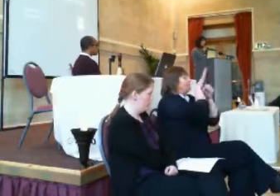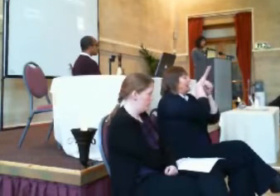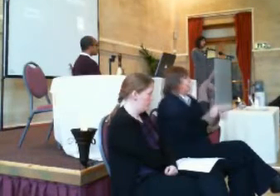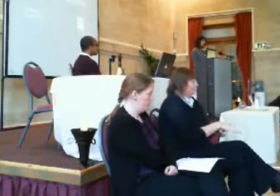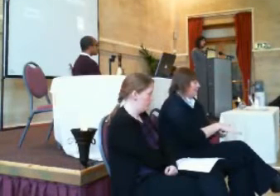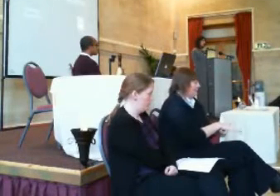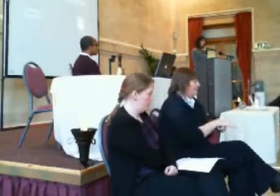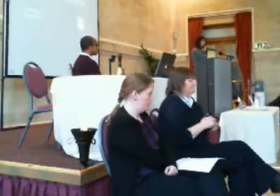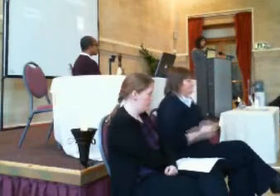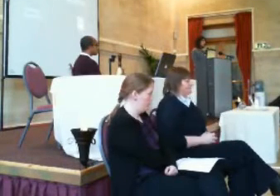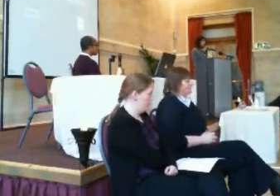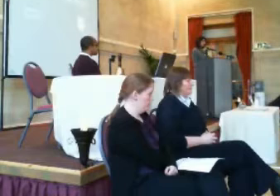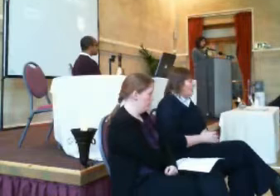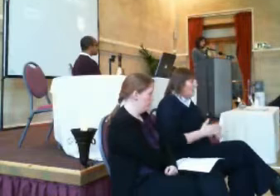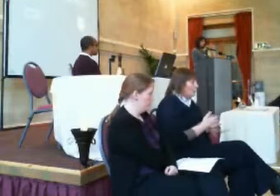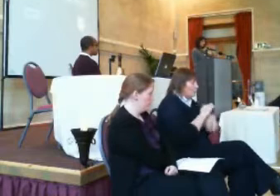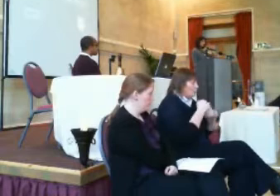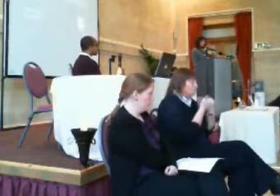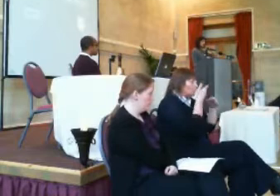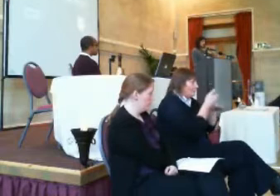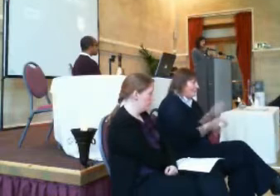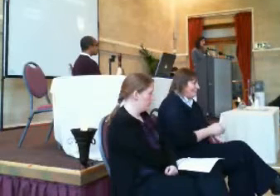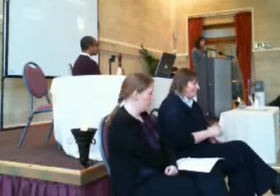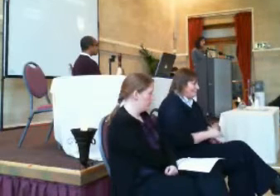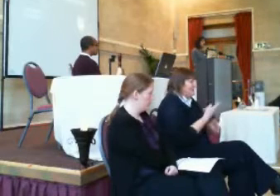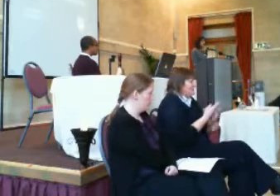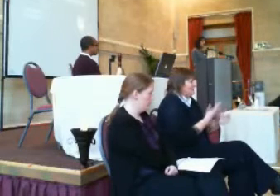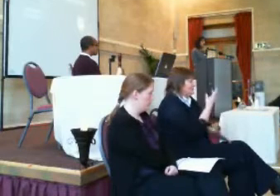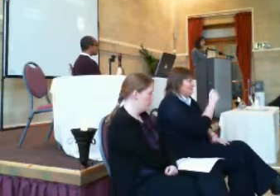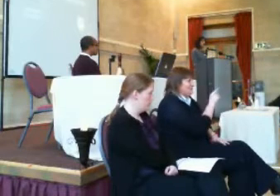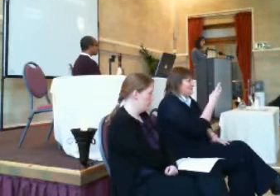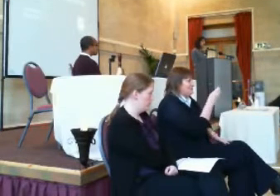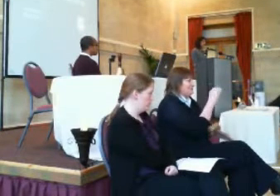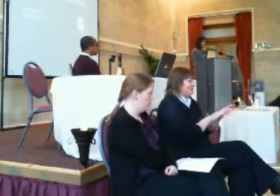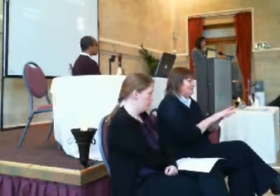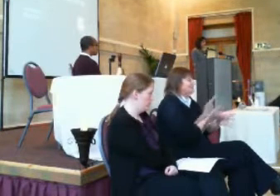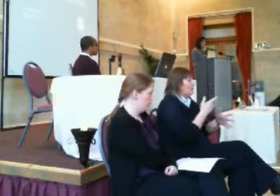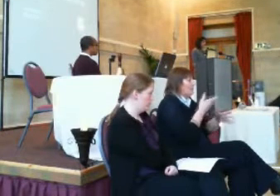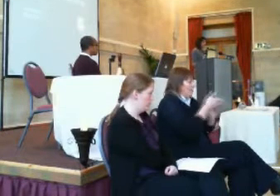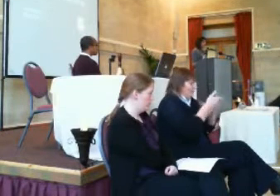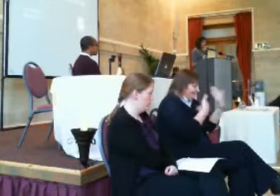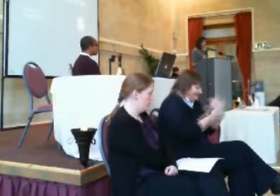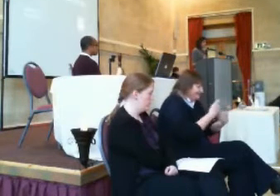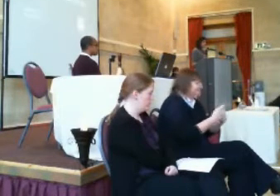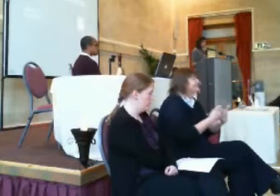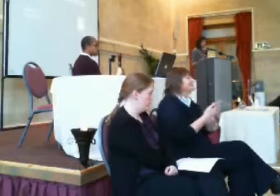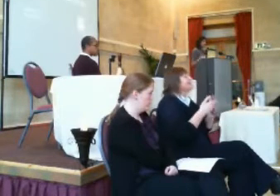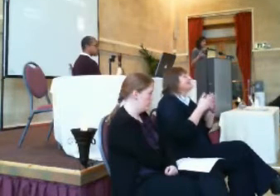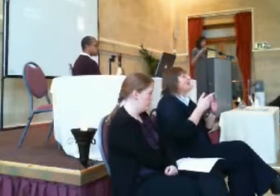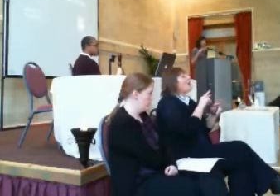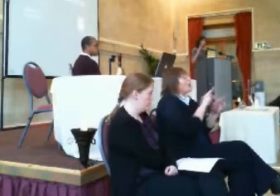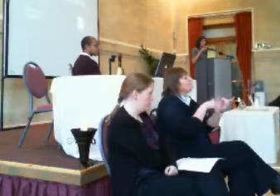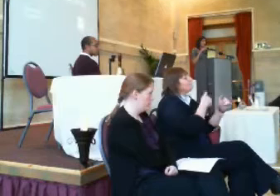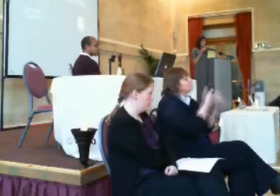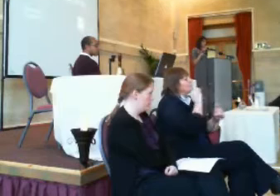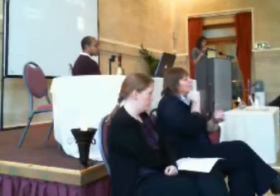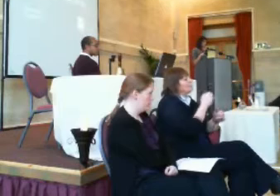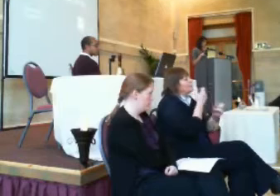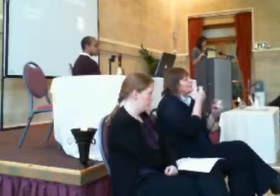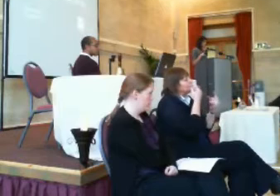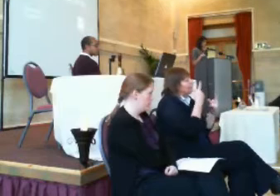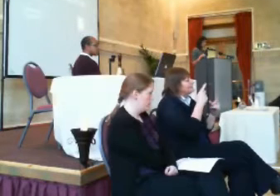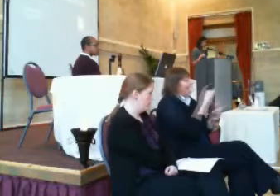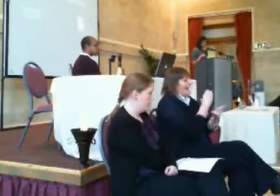quite a packed workshop, only 20 to 30 minutes long, but hopefully we'll cover quite a few bits. And we'll be able to understand how community